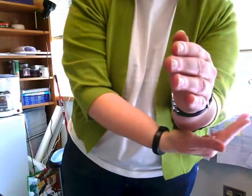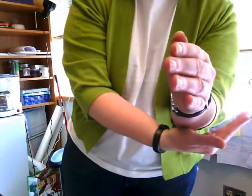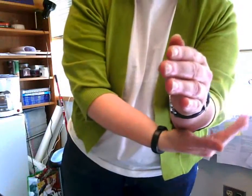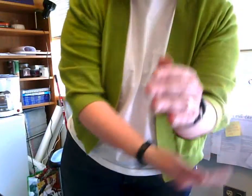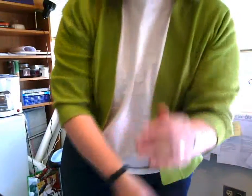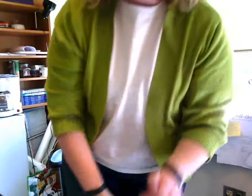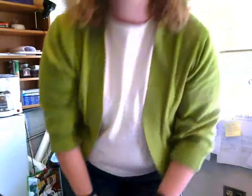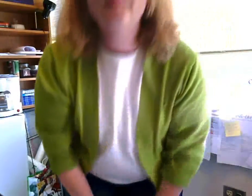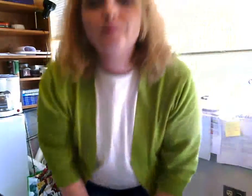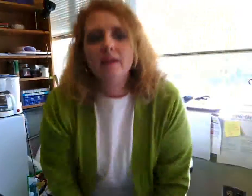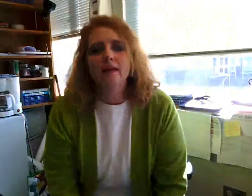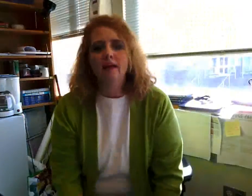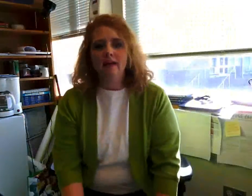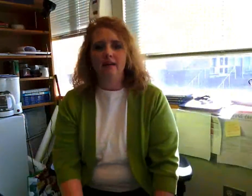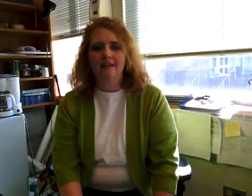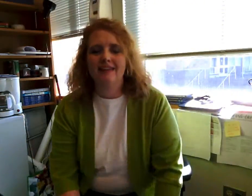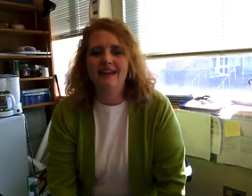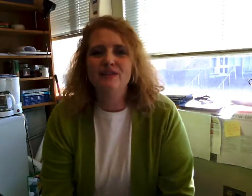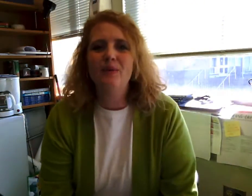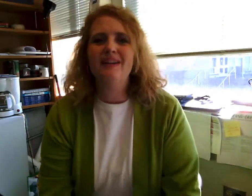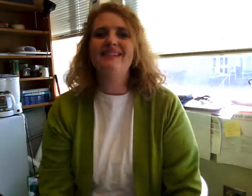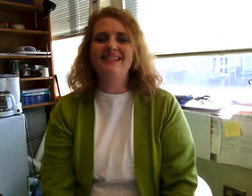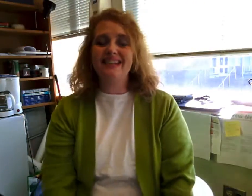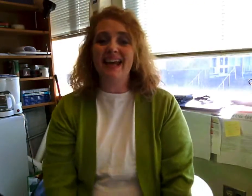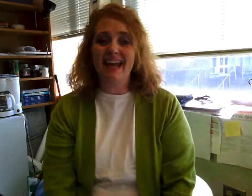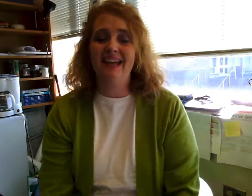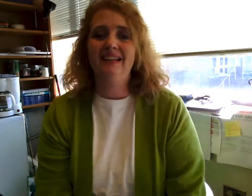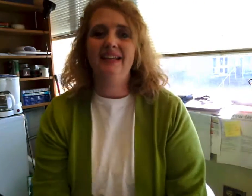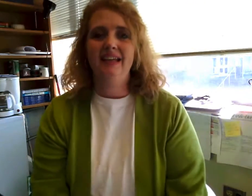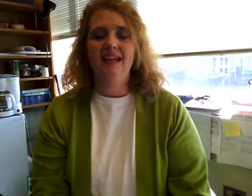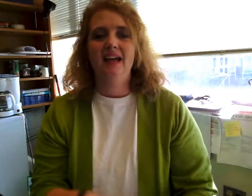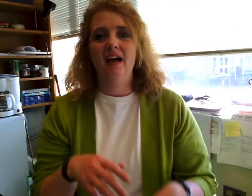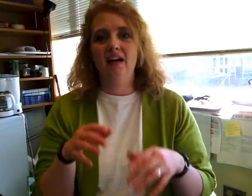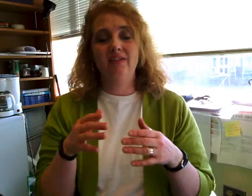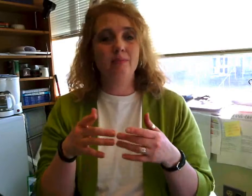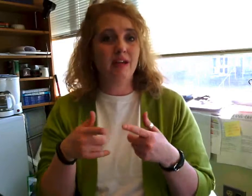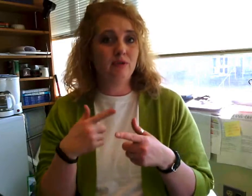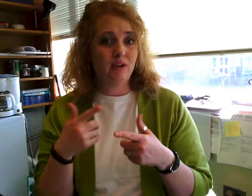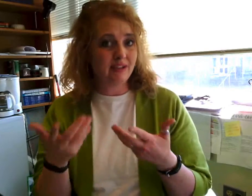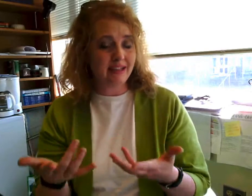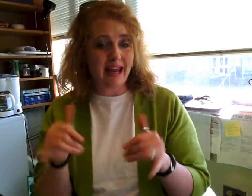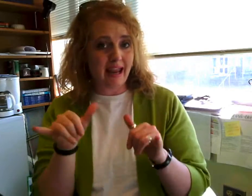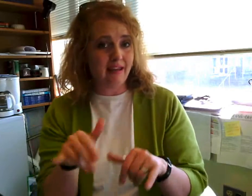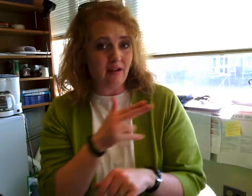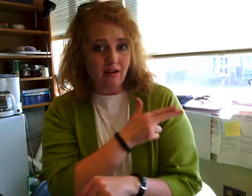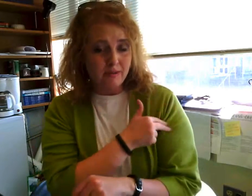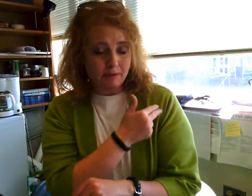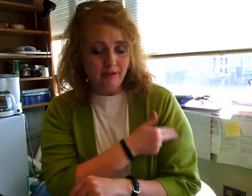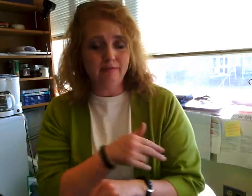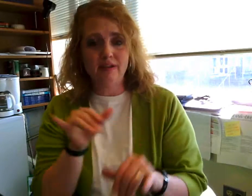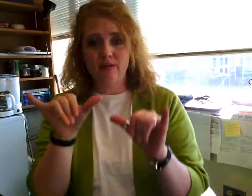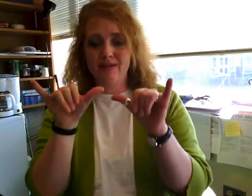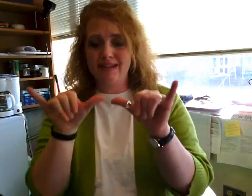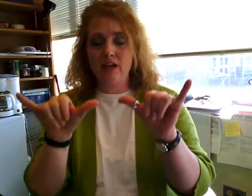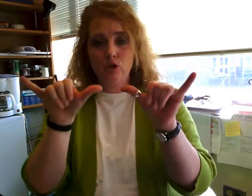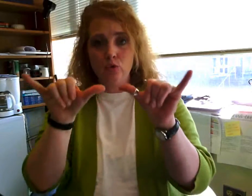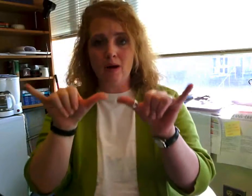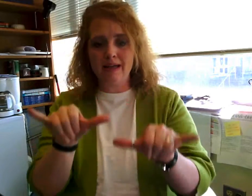Overnight. Okay, the next one is stay. Sometimes you have to stay in the hospital, so stay, 2